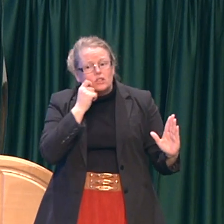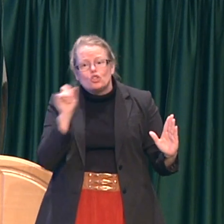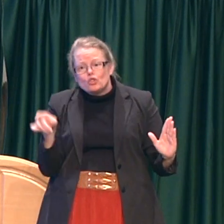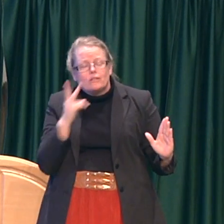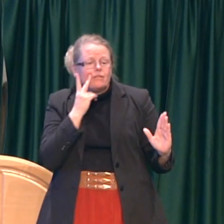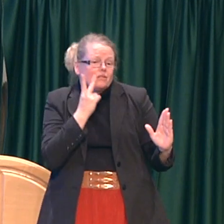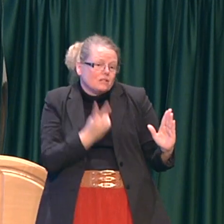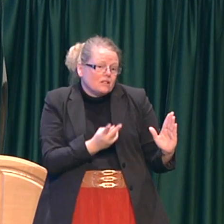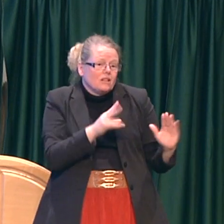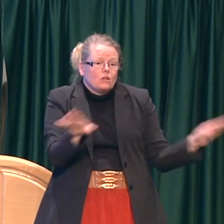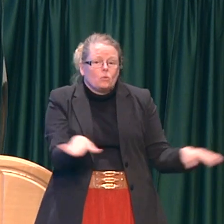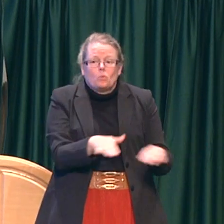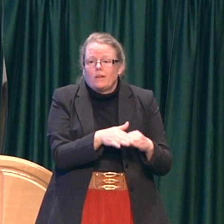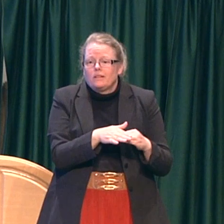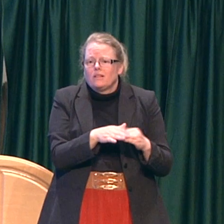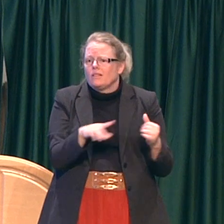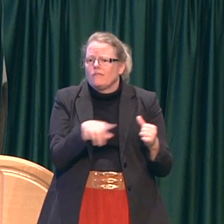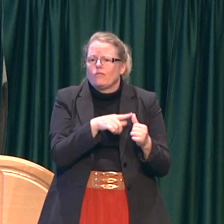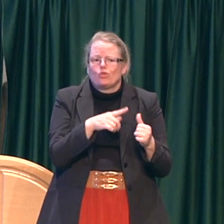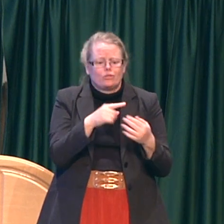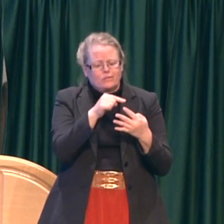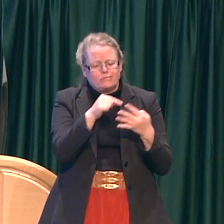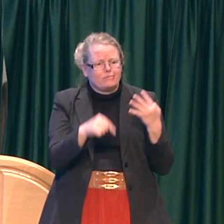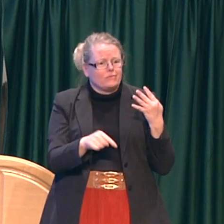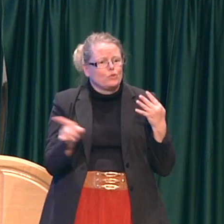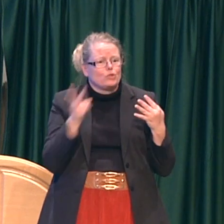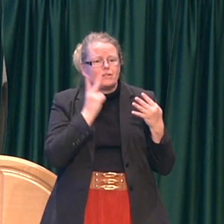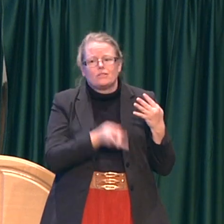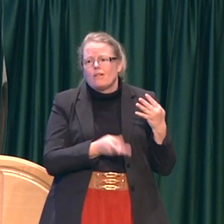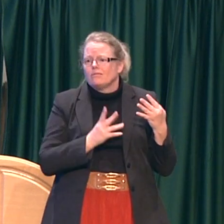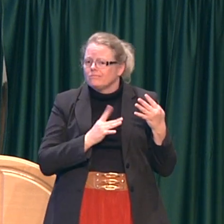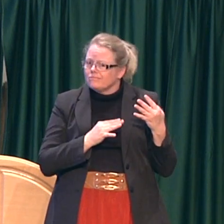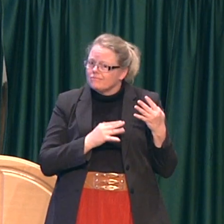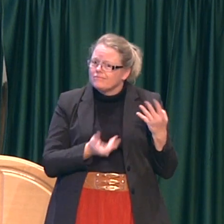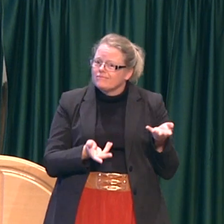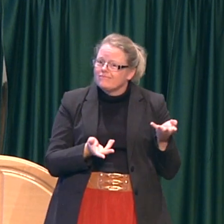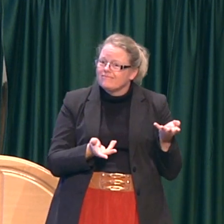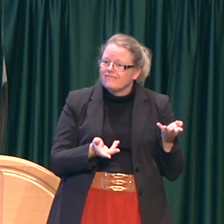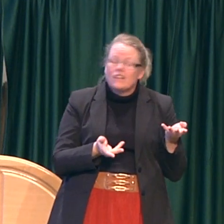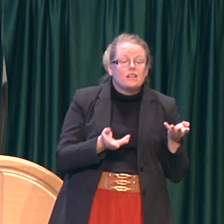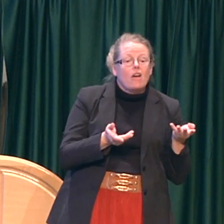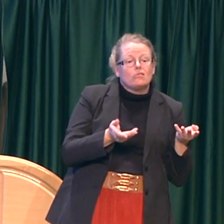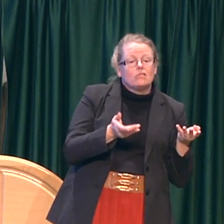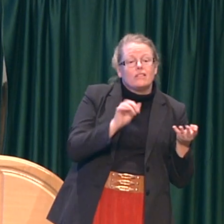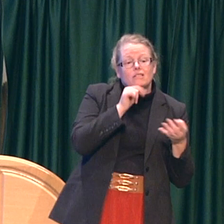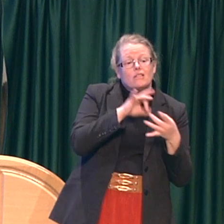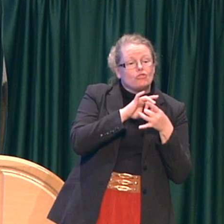room, but it was really neat that she was able to see the wedding. And she was able to see all 4 of the kids get married.